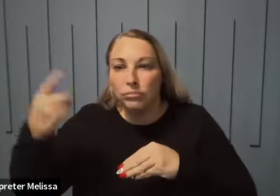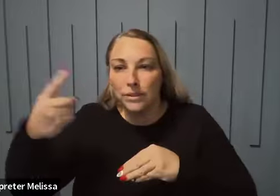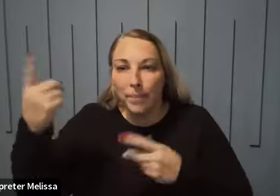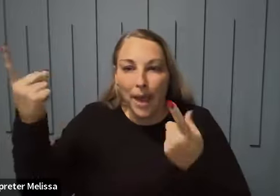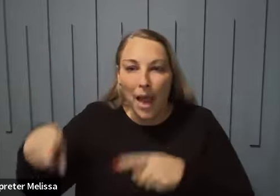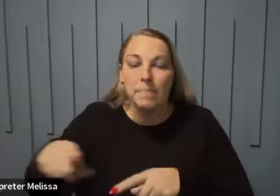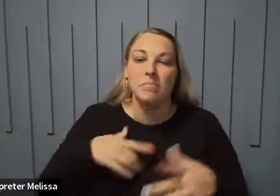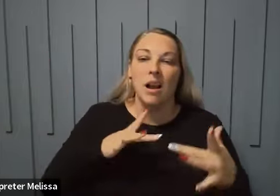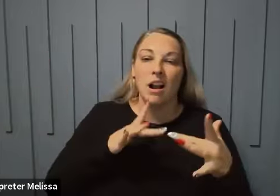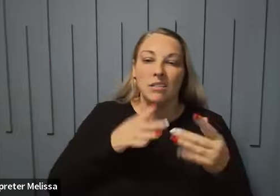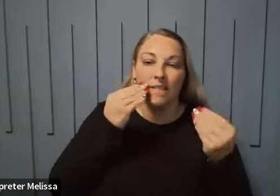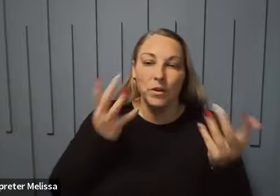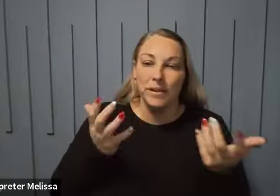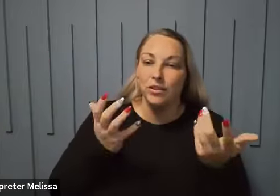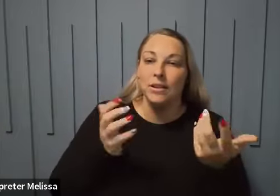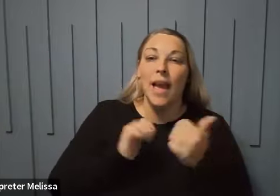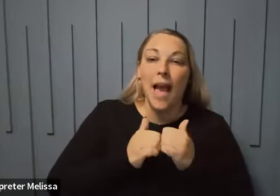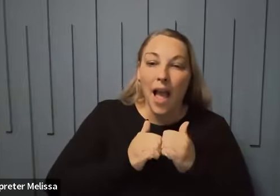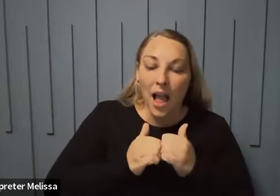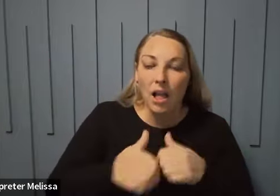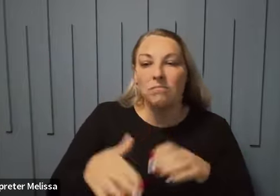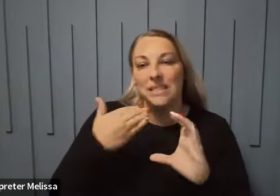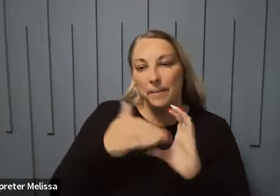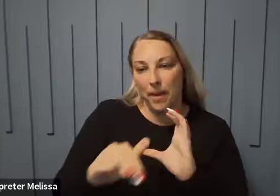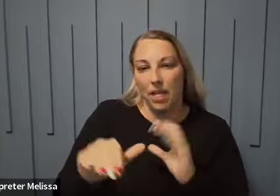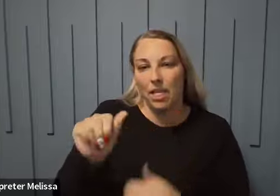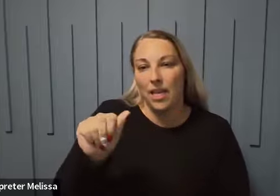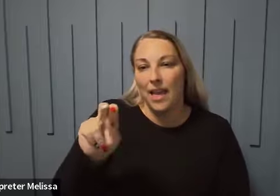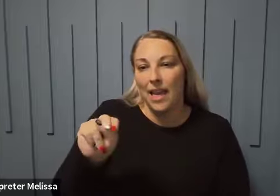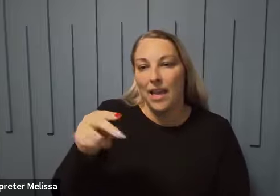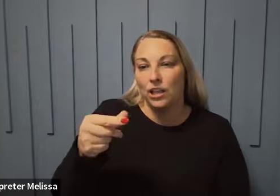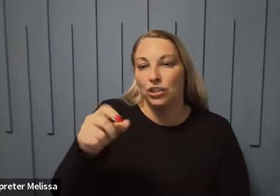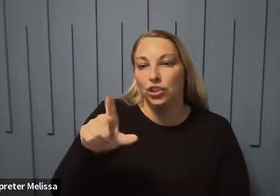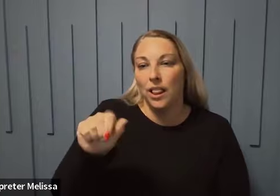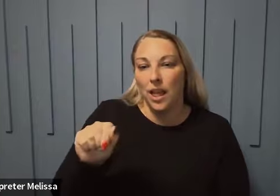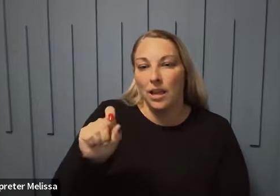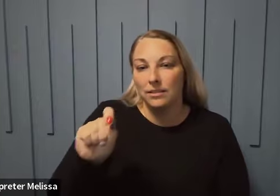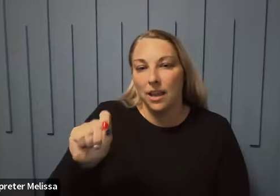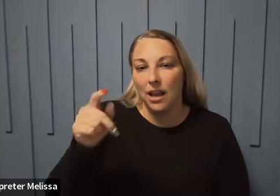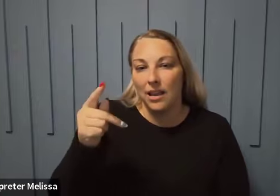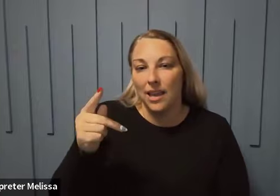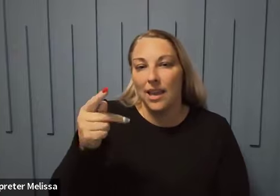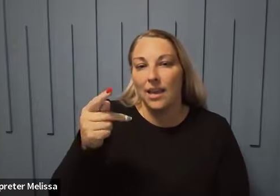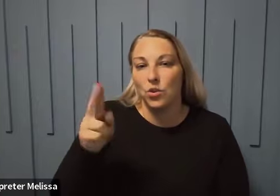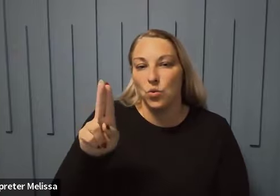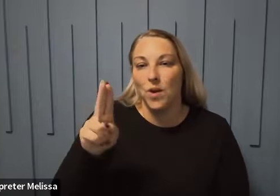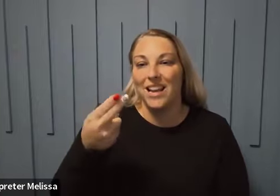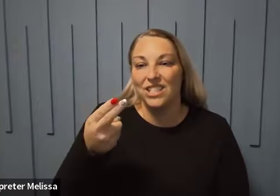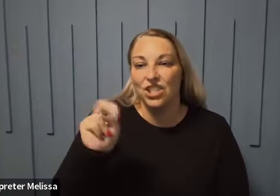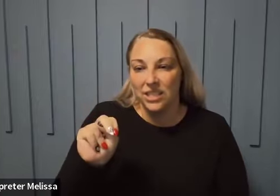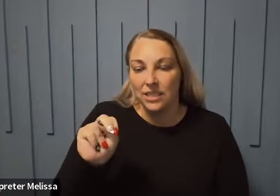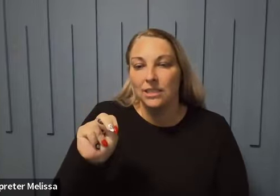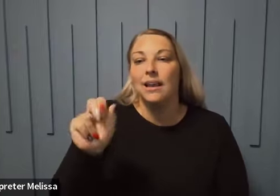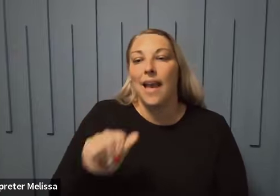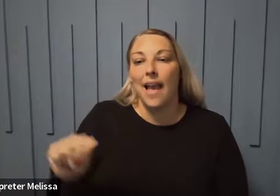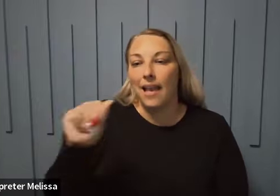contact information, best way to contact me usually is via email at angela.kuhn, Kuhn,